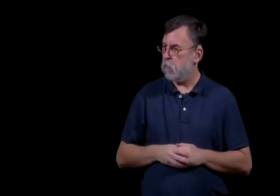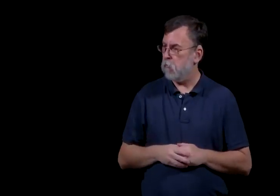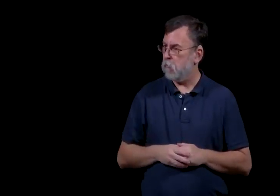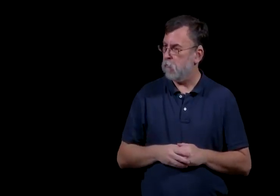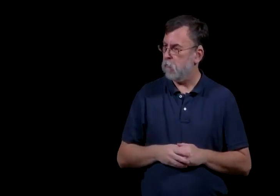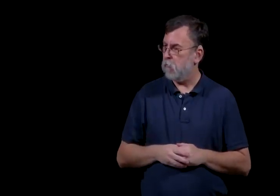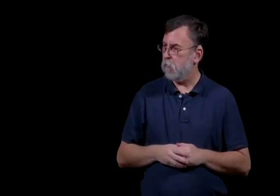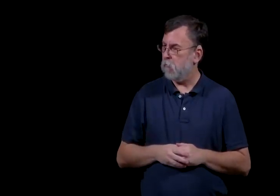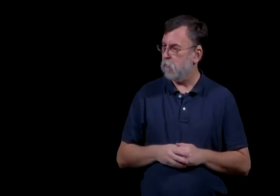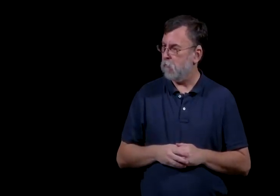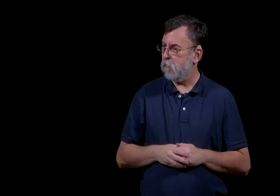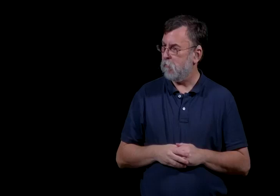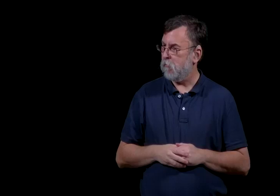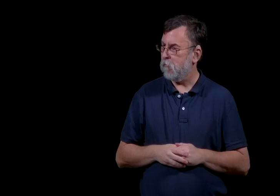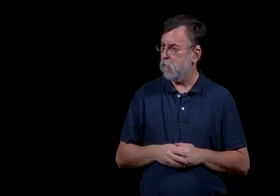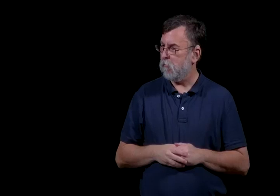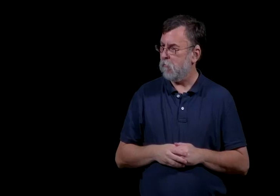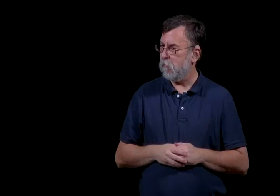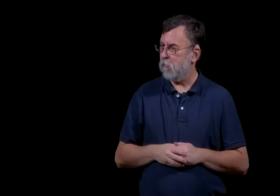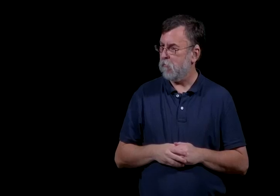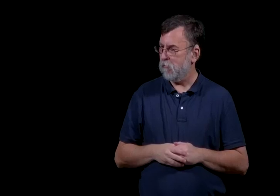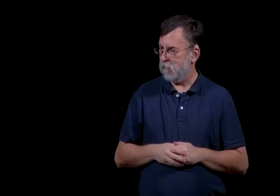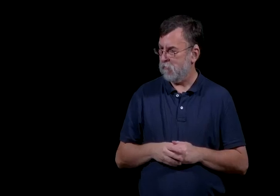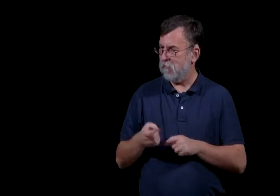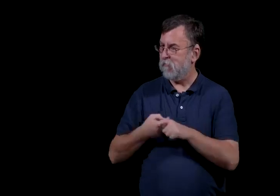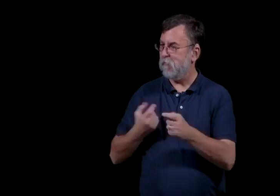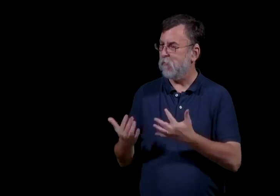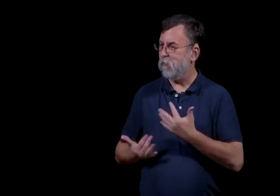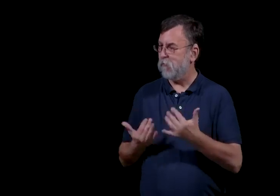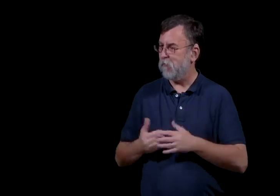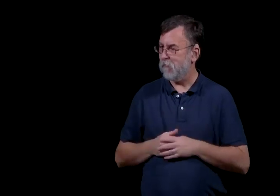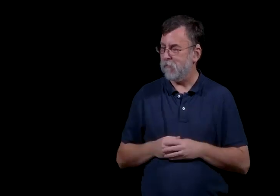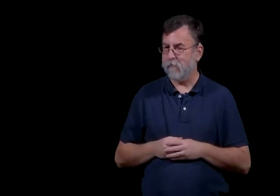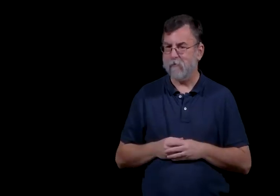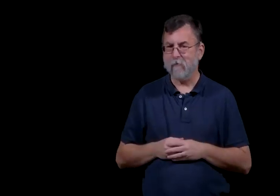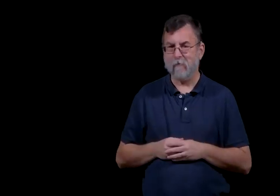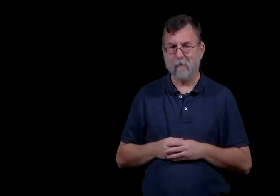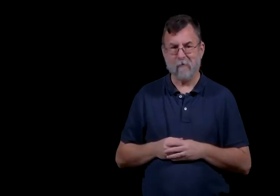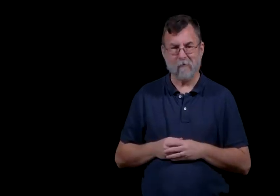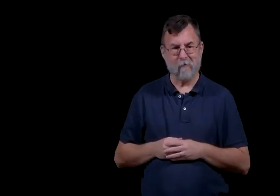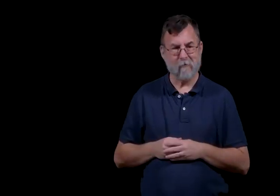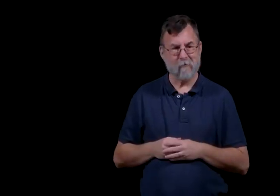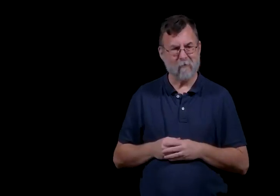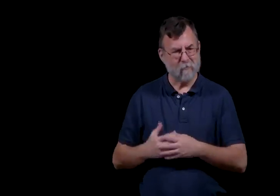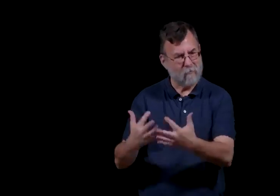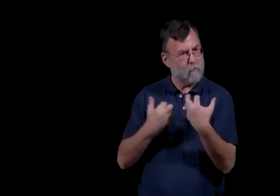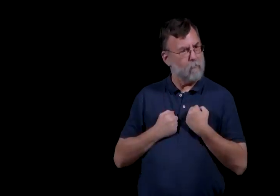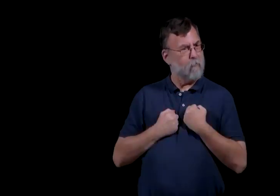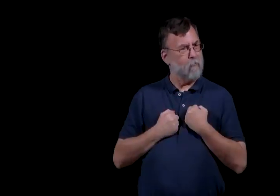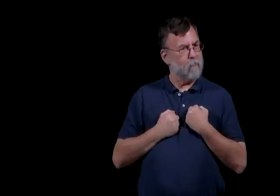He saved you from an eternal damnation, from evil. Eternal fire, someone's adding.